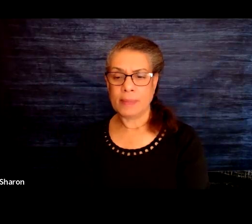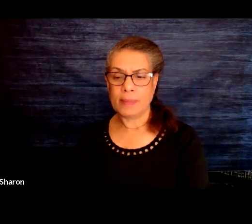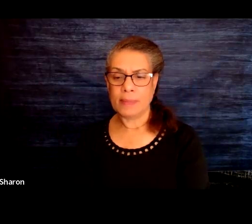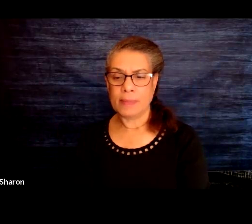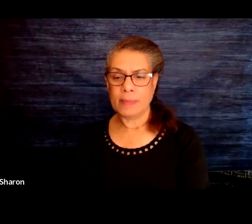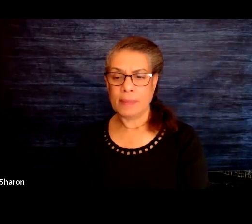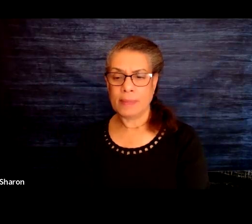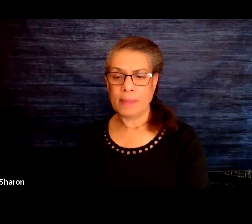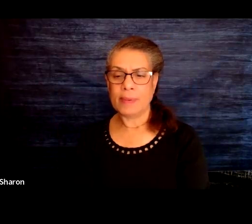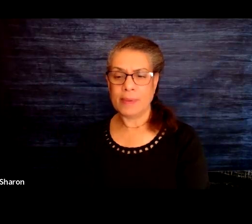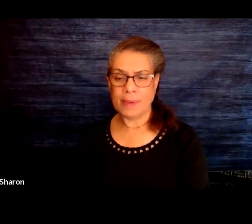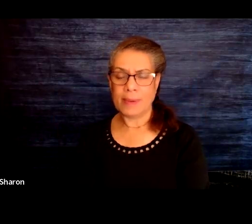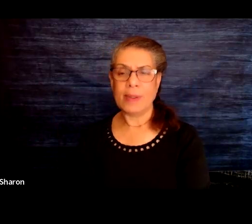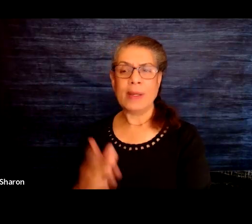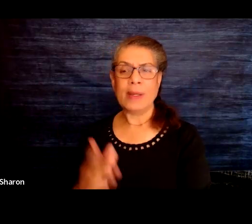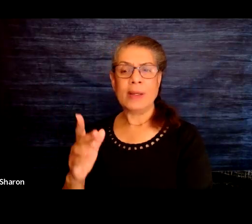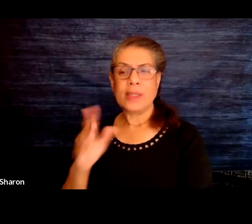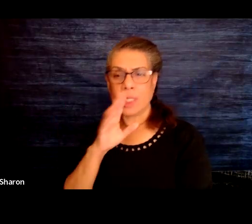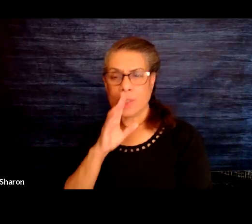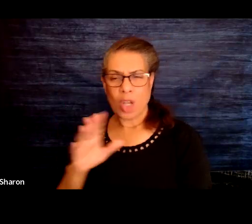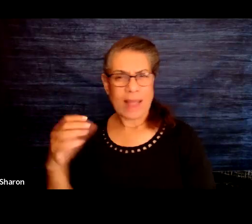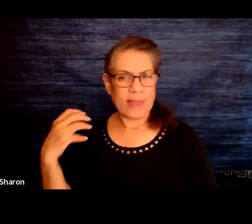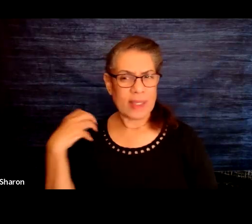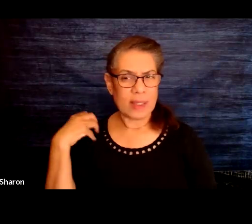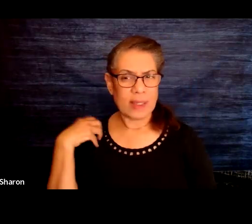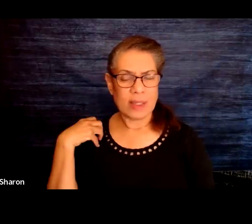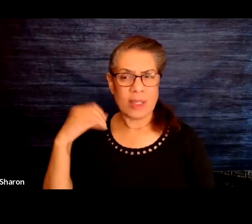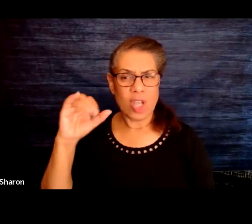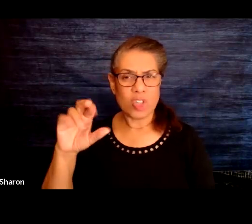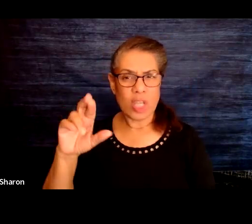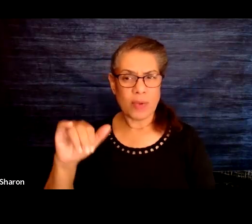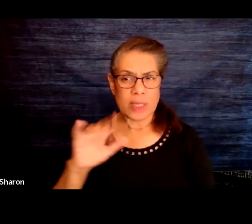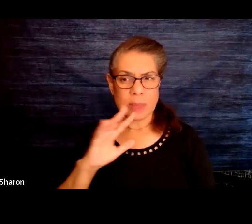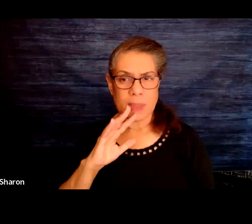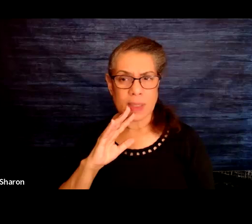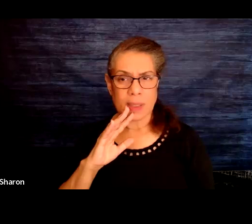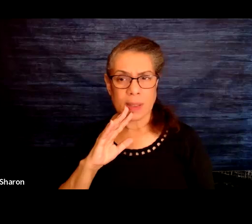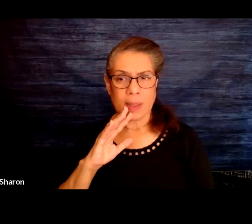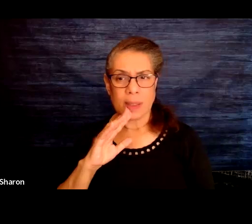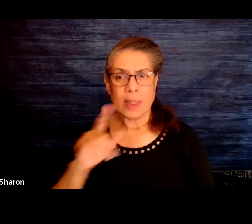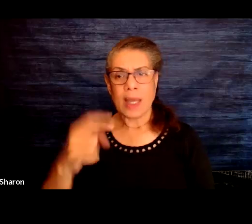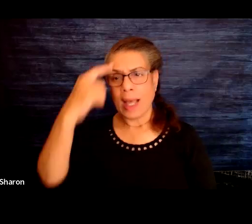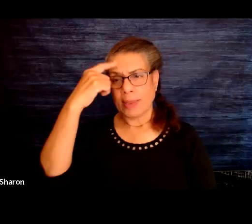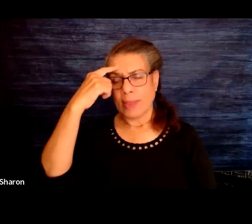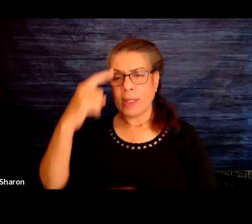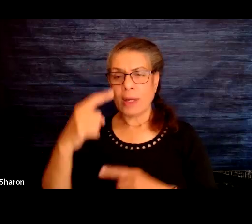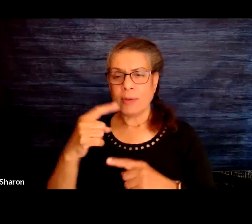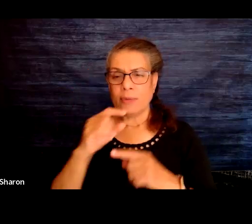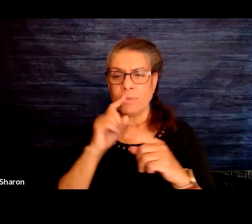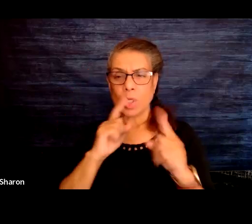for the presentation and for this update, which is quite exciting. But I think back to the conversation back